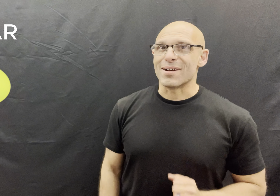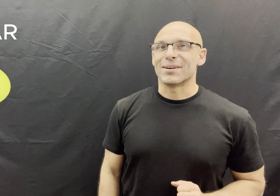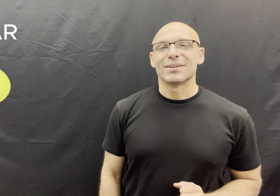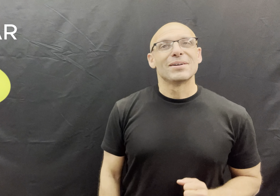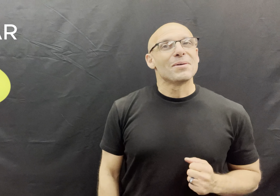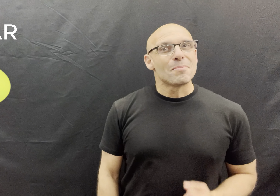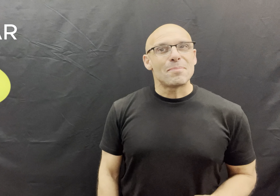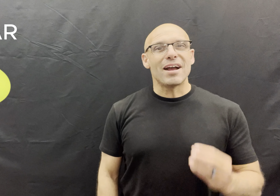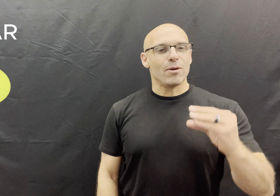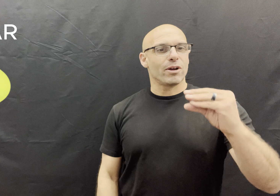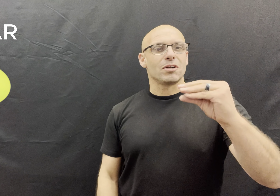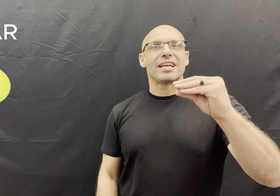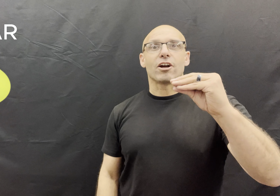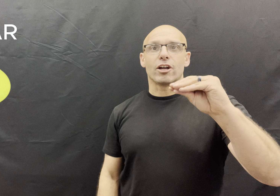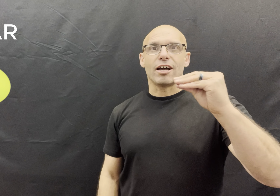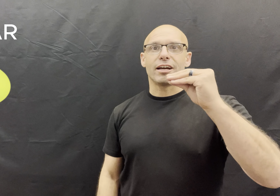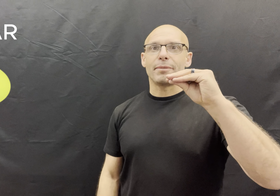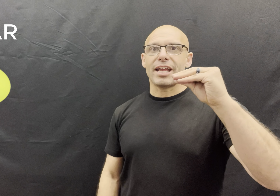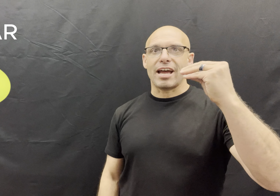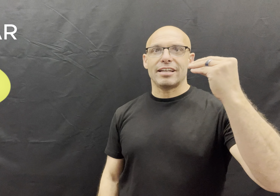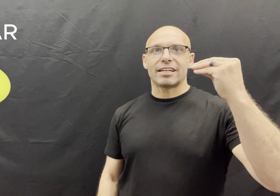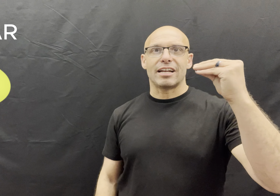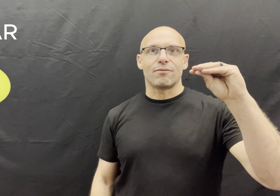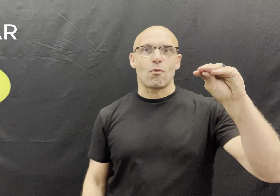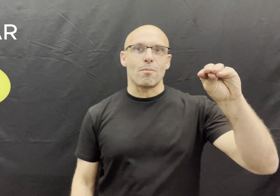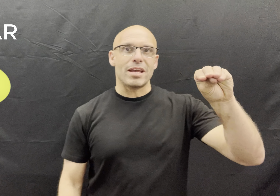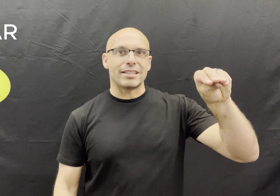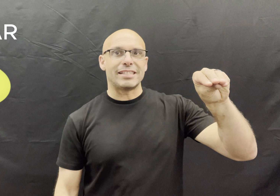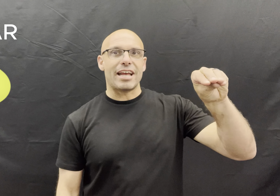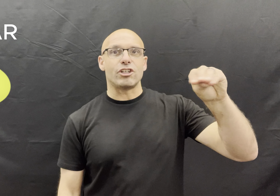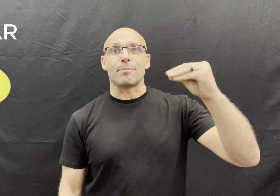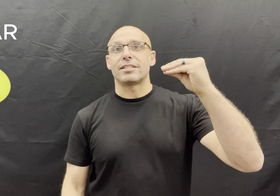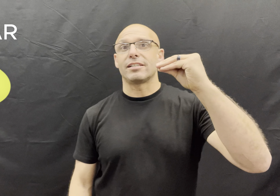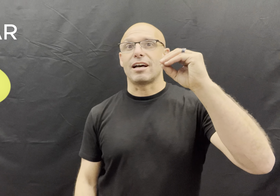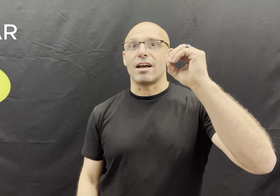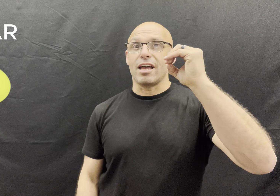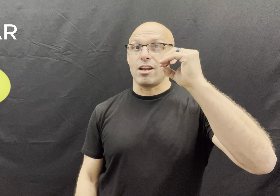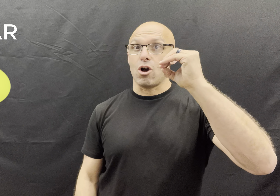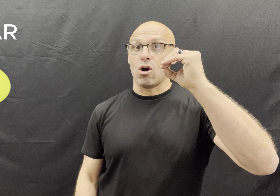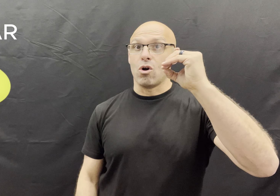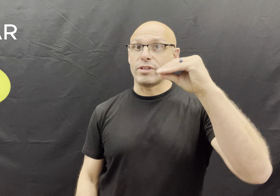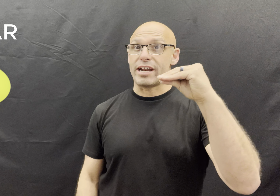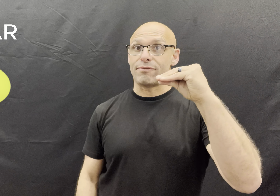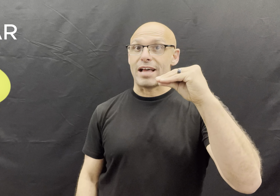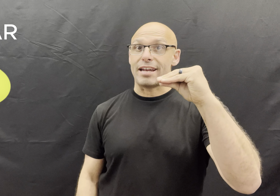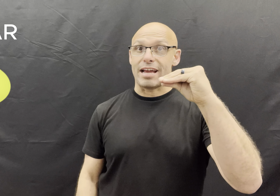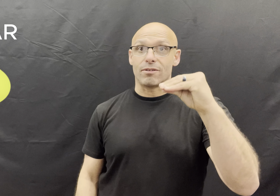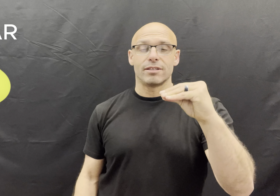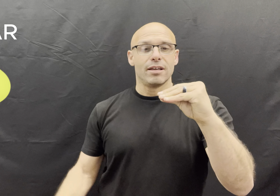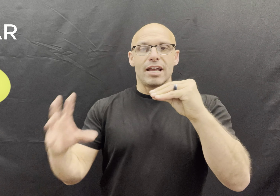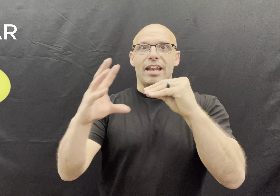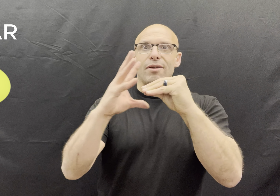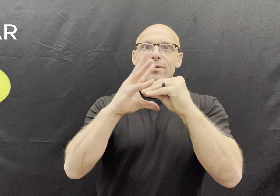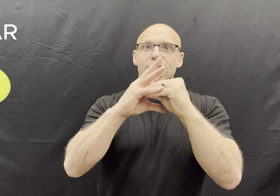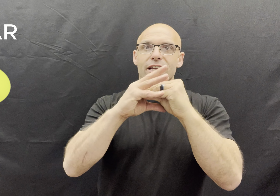Pear. Pear, we're gonna take our non-dominant hand and kind of make this hand shape. This is an O that I flattened out. And then we just kind